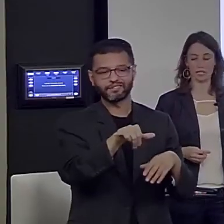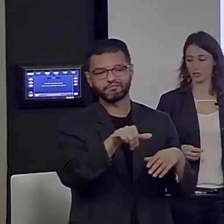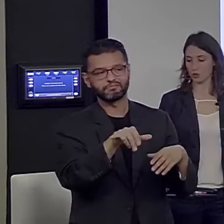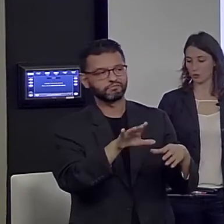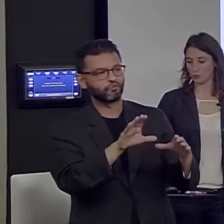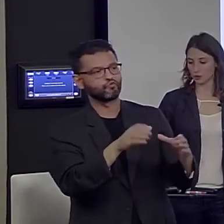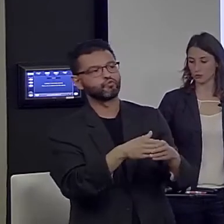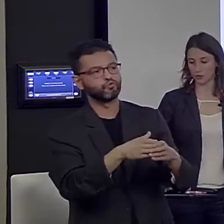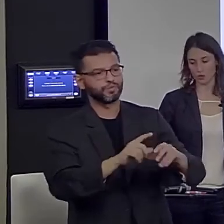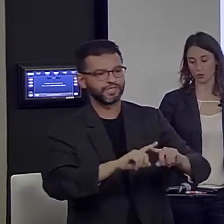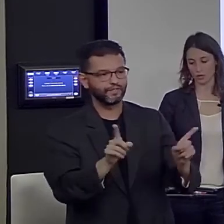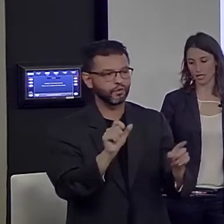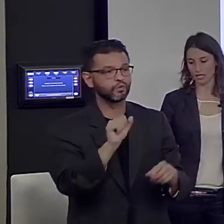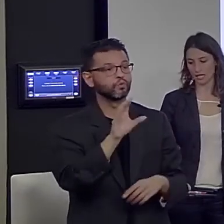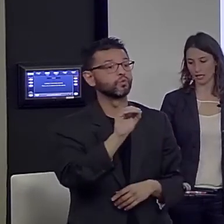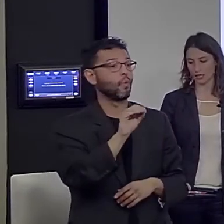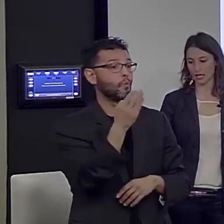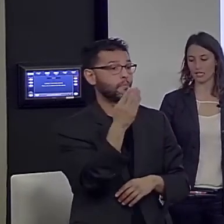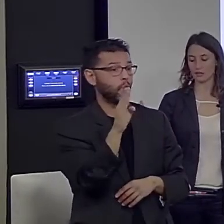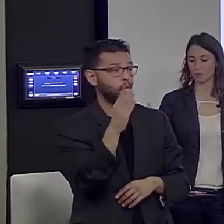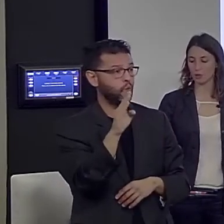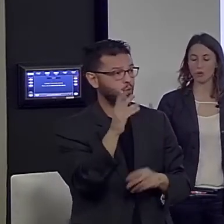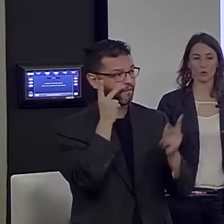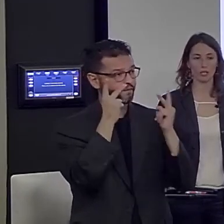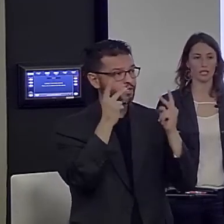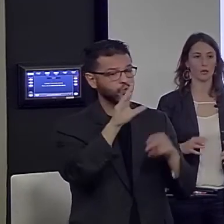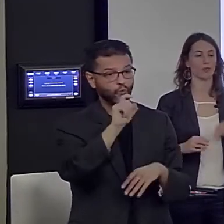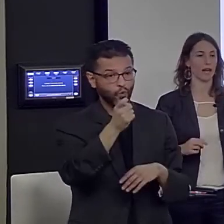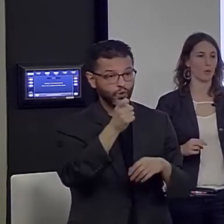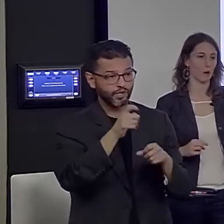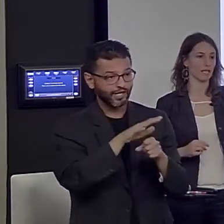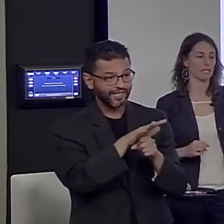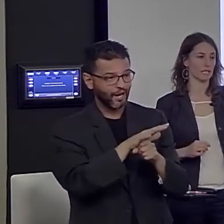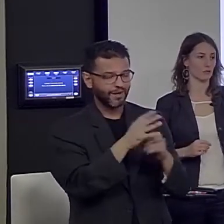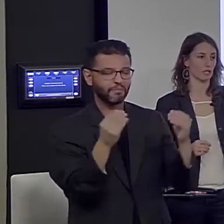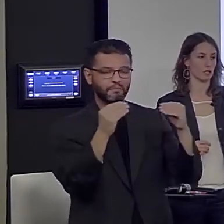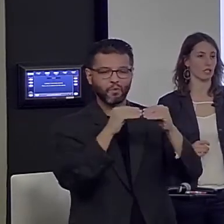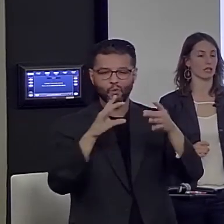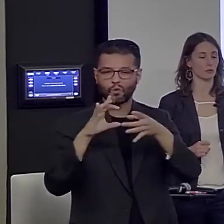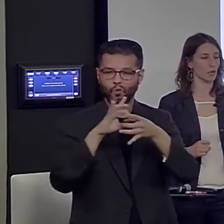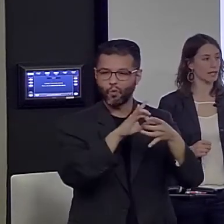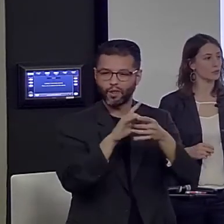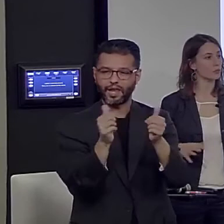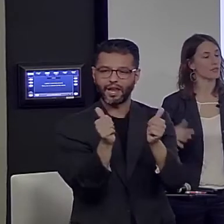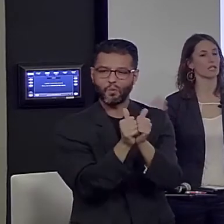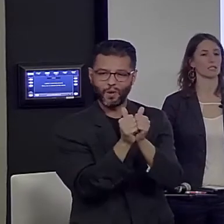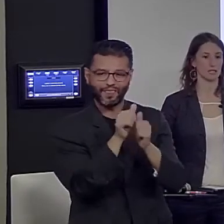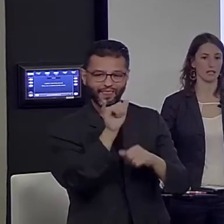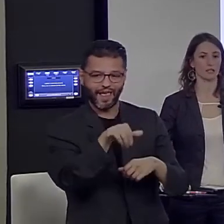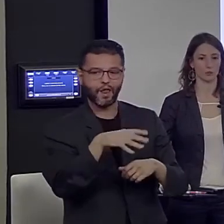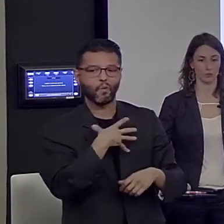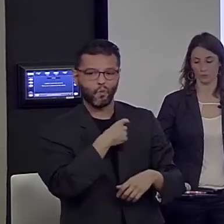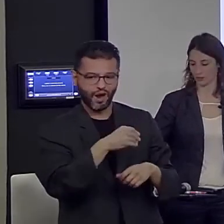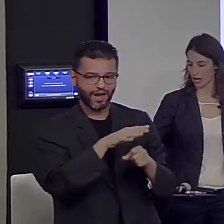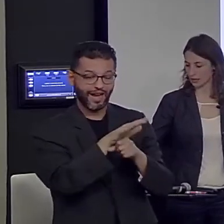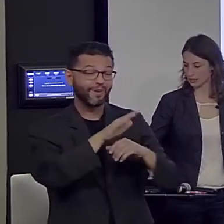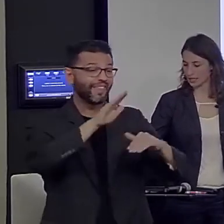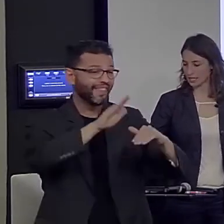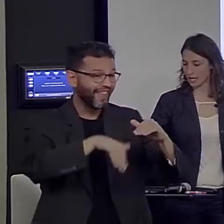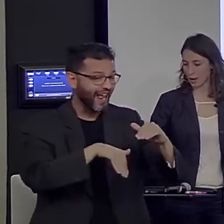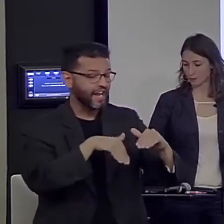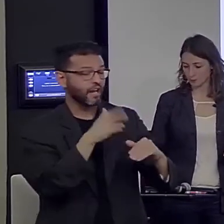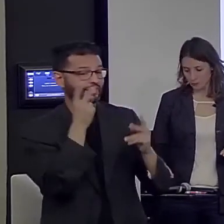right? So the blue visual cortex area is more correlated with that white seed region in the blind group than in the sighted group,